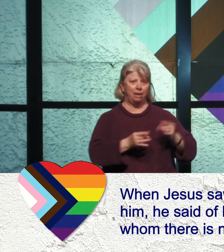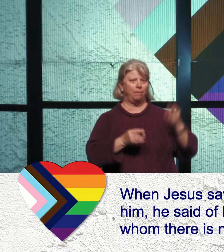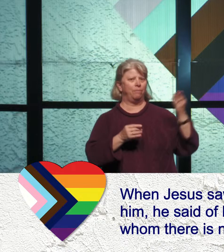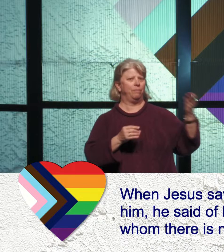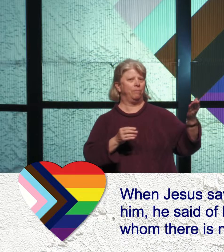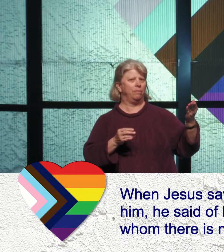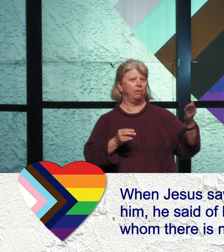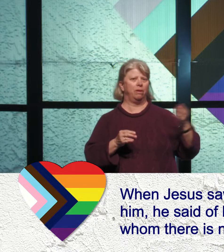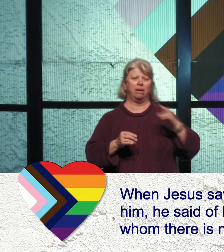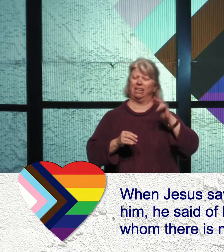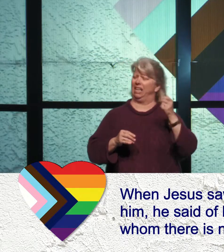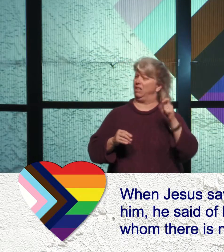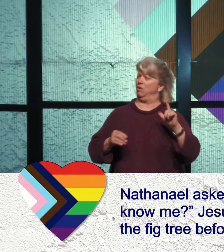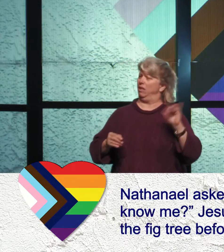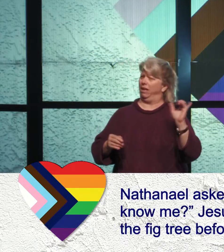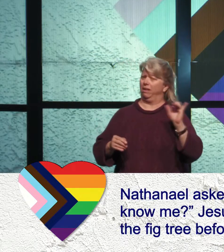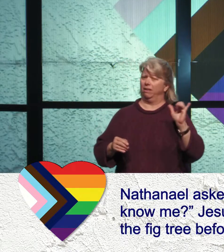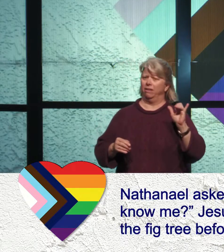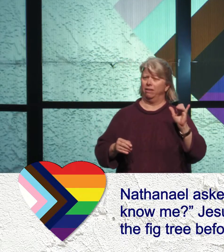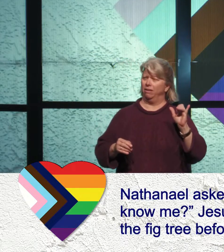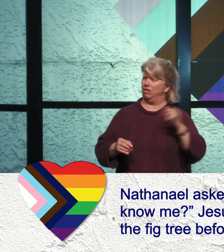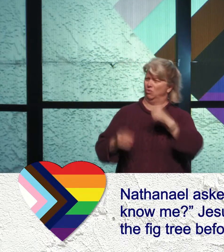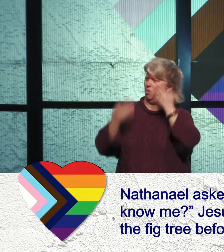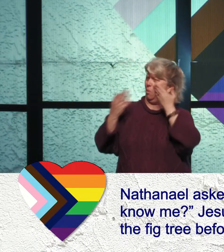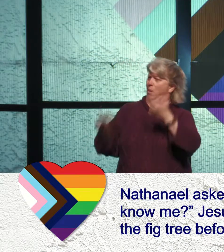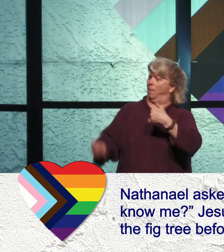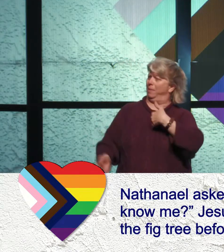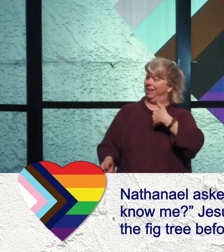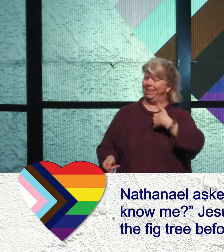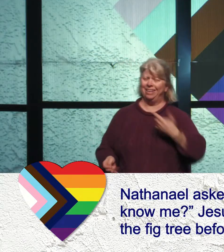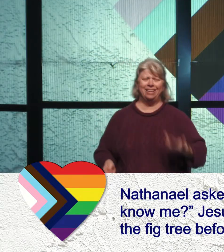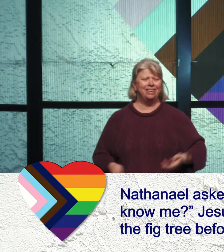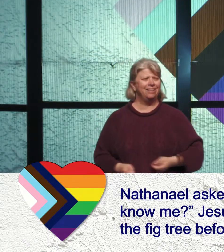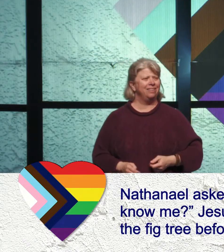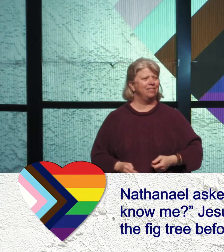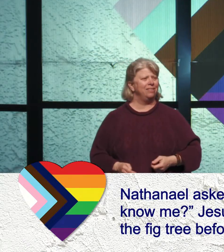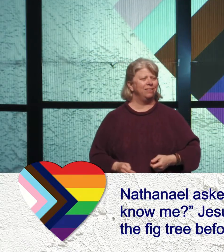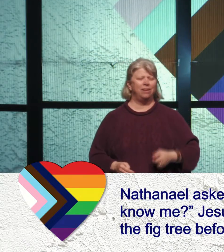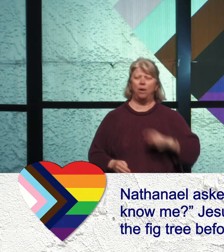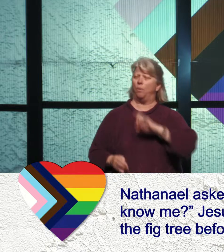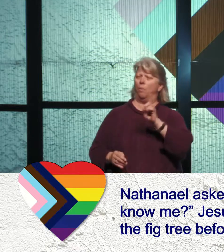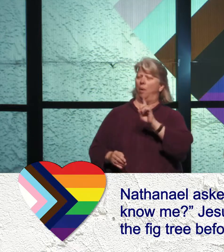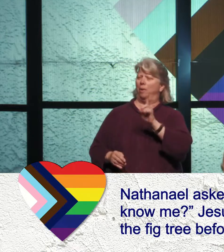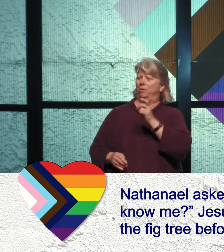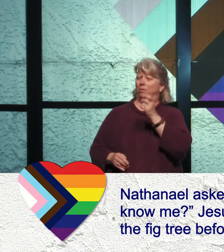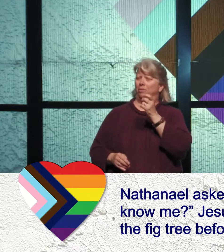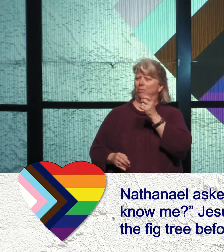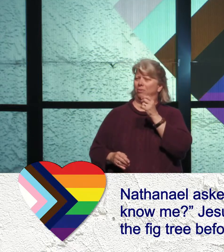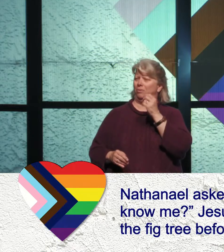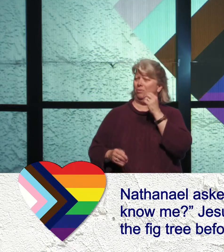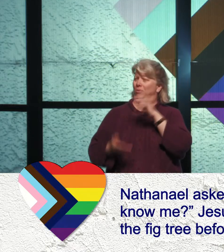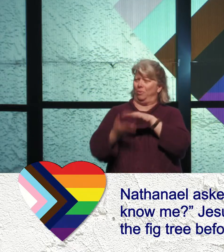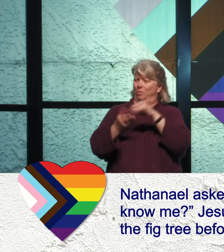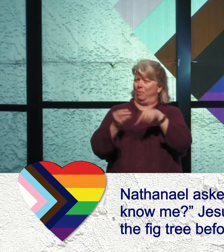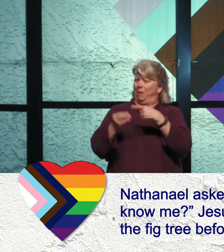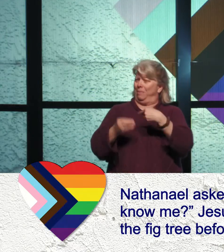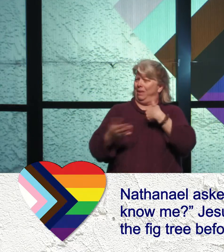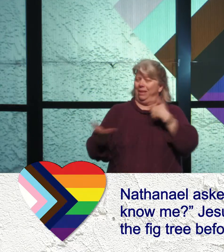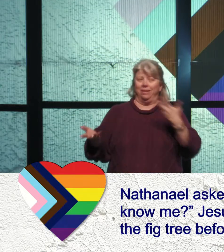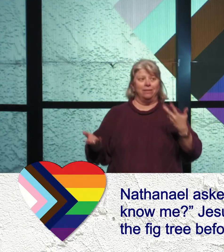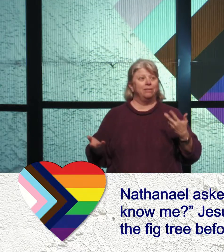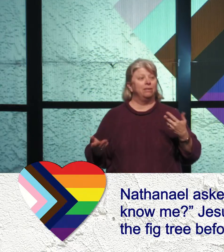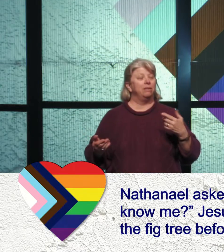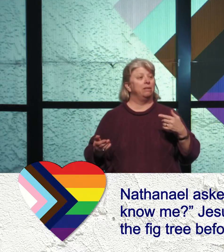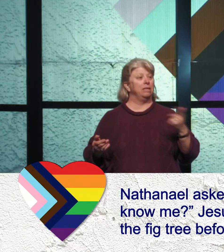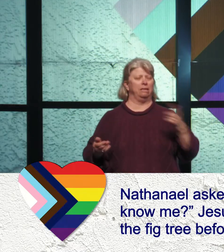Now, Nathanael's like, you don't know me. He says, where did you get to know me? Right, so